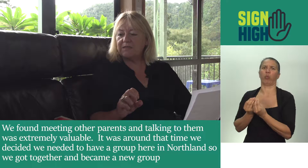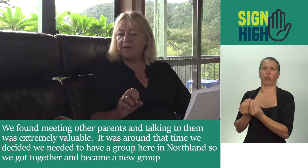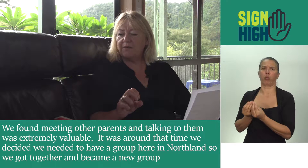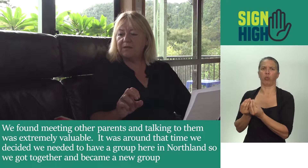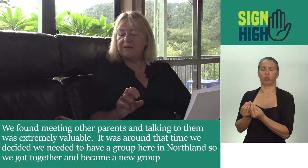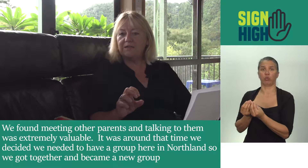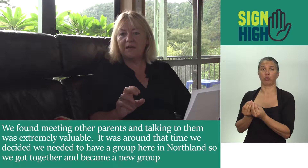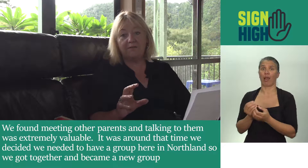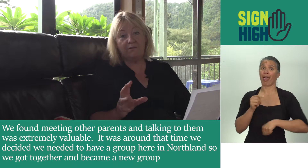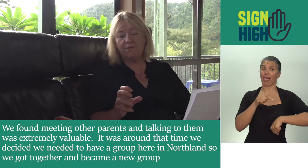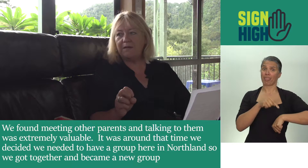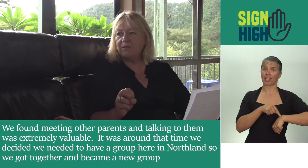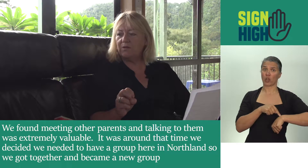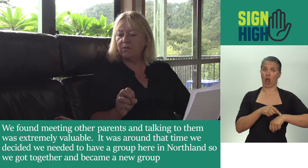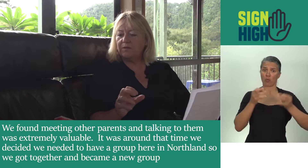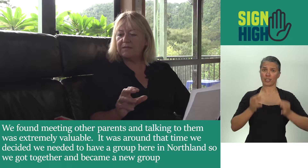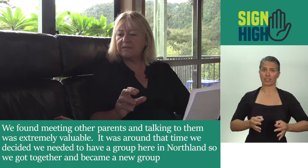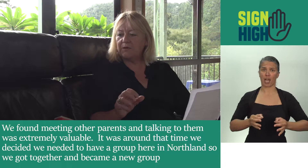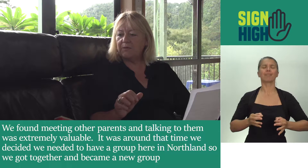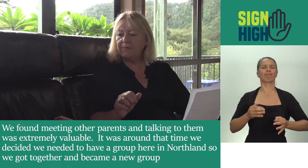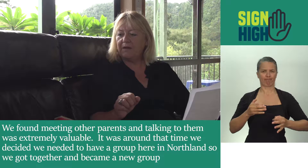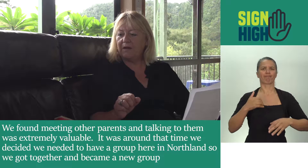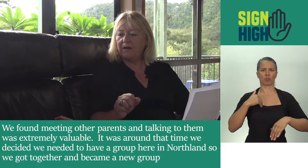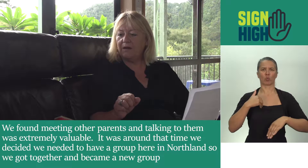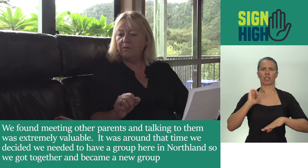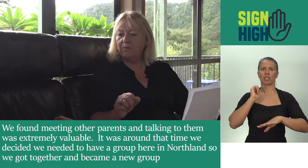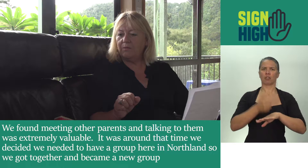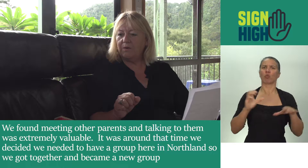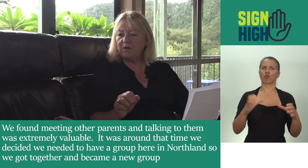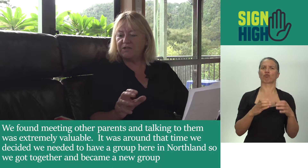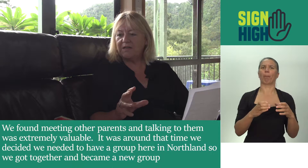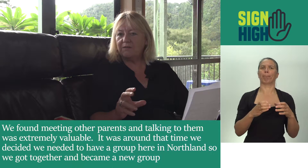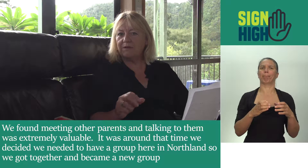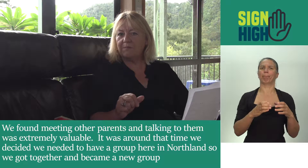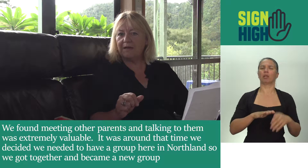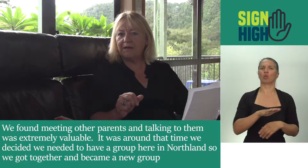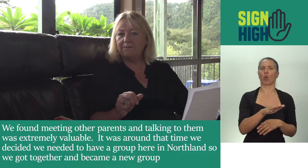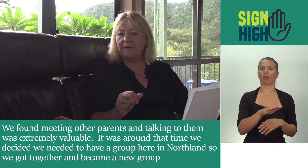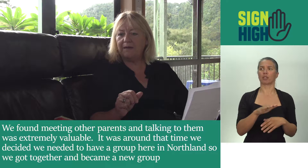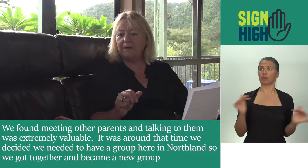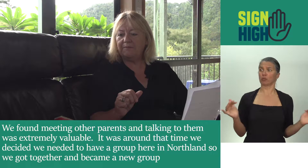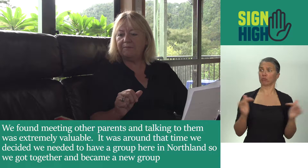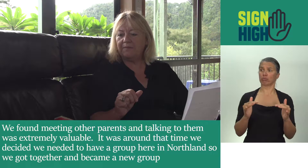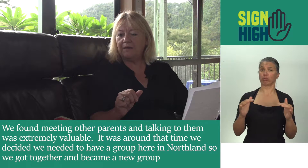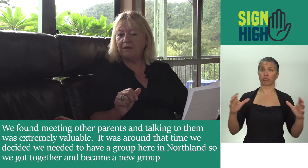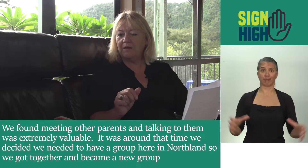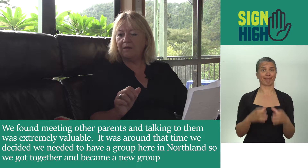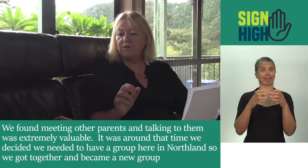decided that we needed to have a group here in Northland, so we got together and became a new